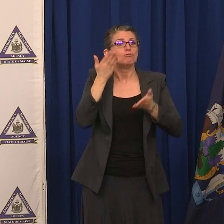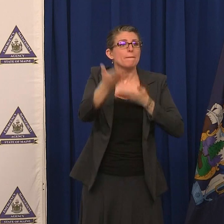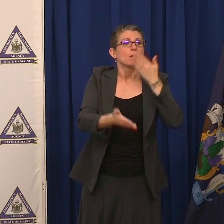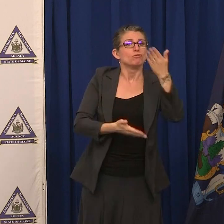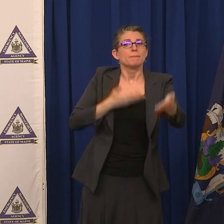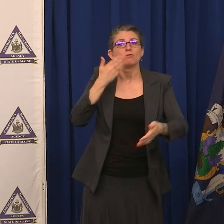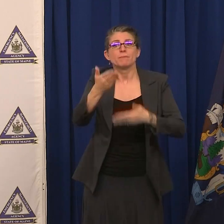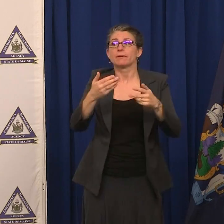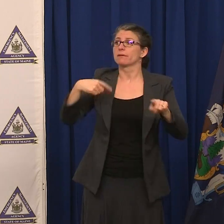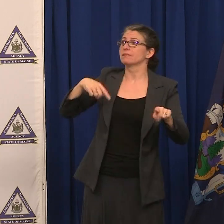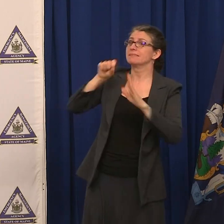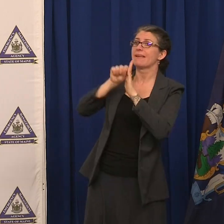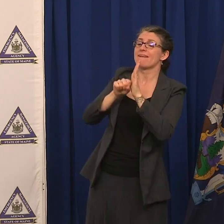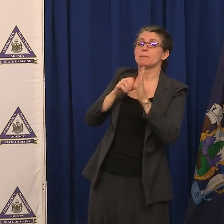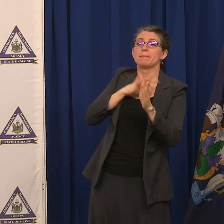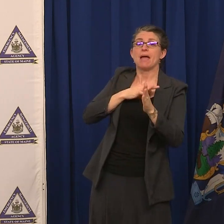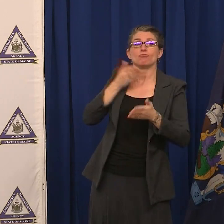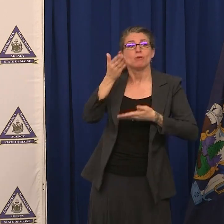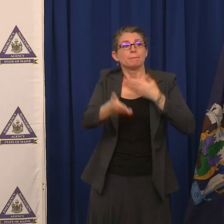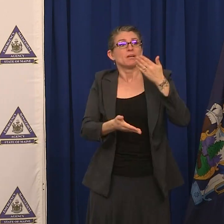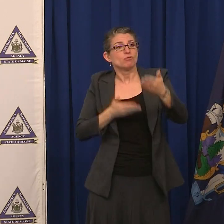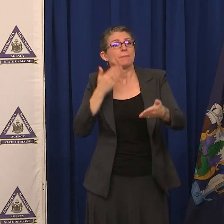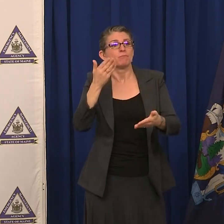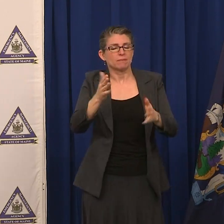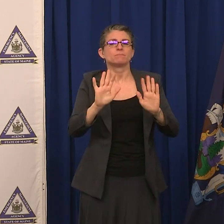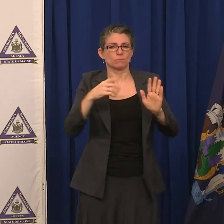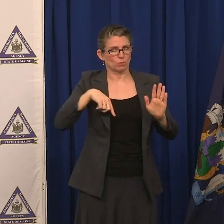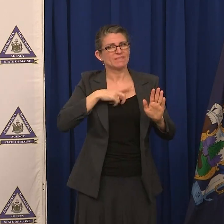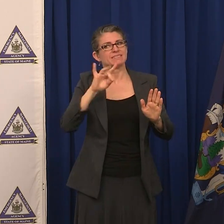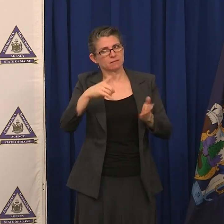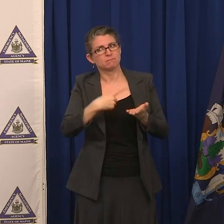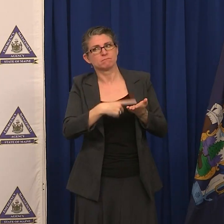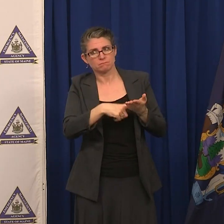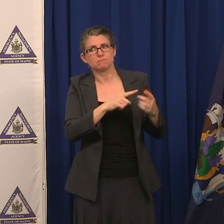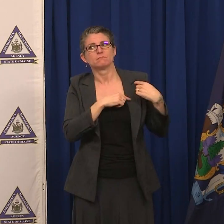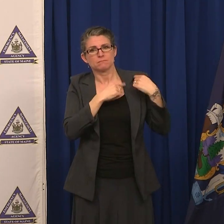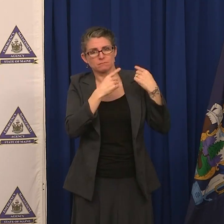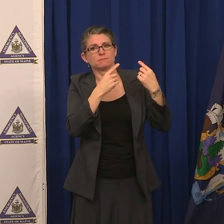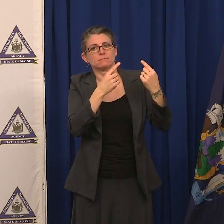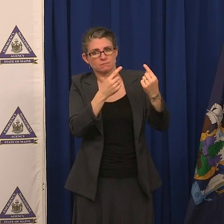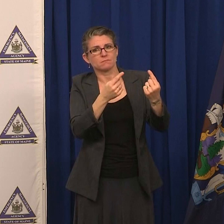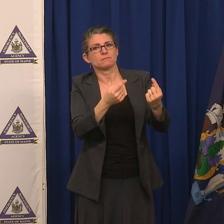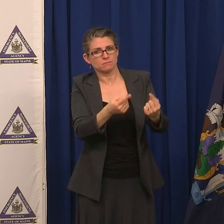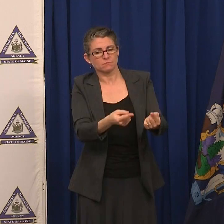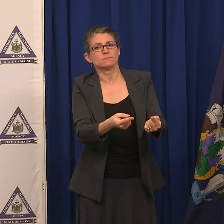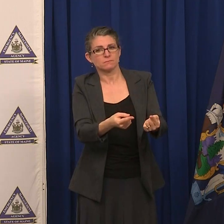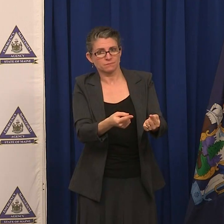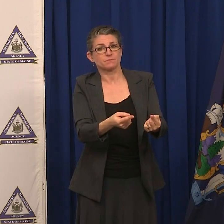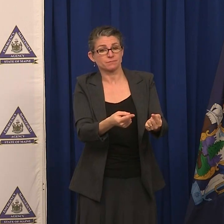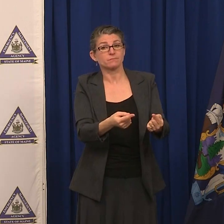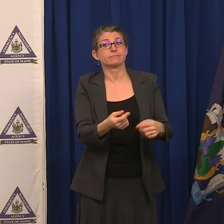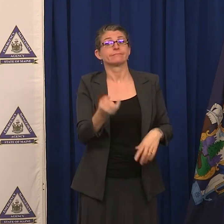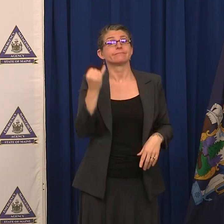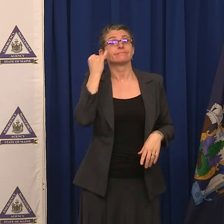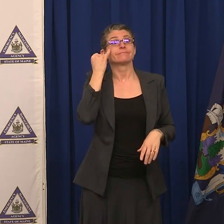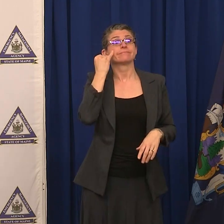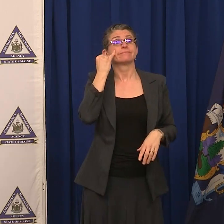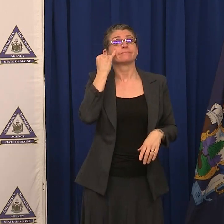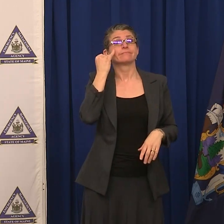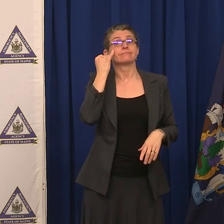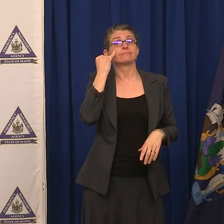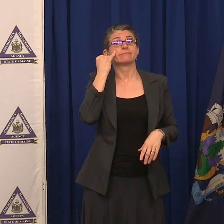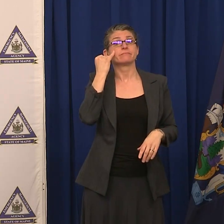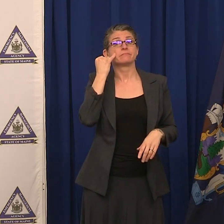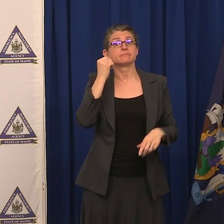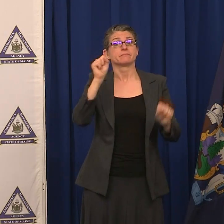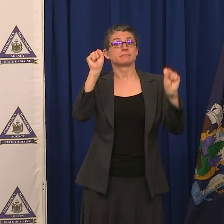discussed this. And it is the case that if we are able to impose and really abide the social